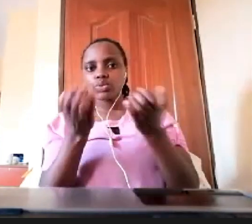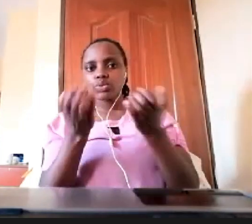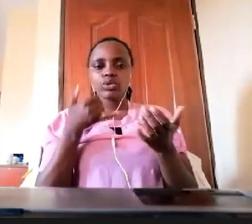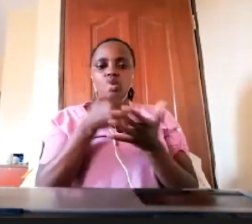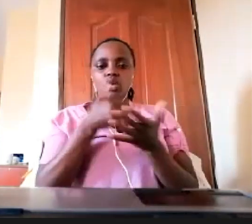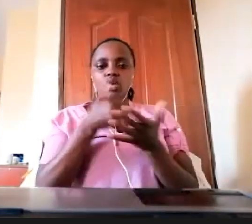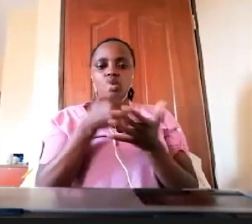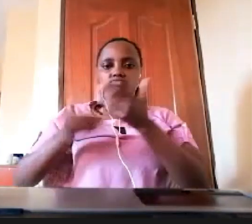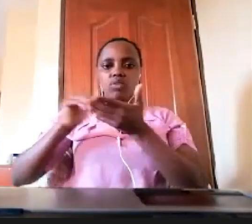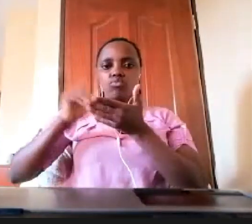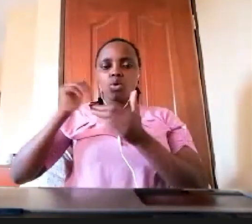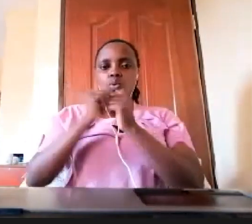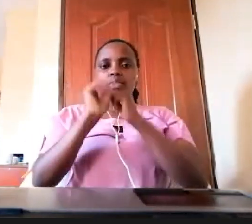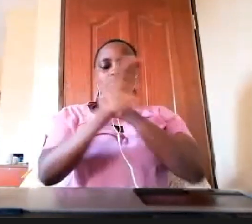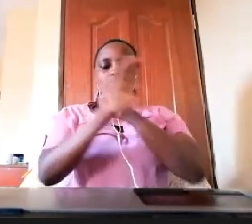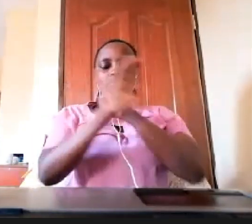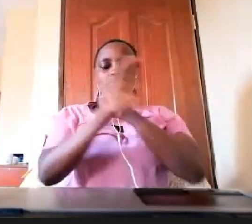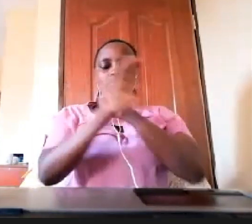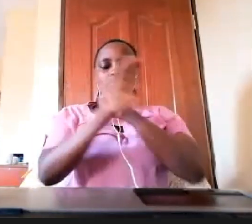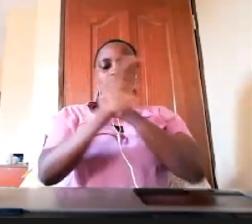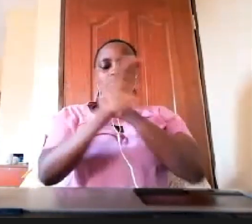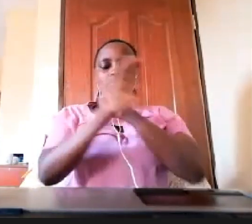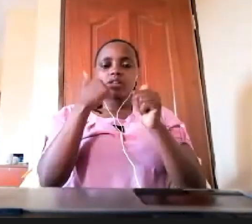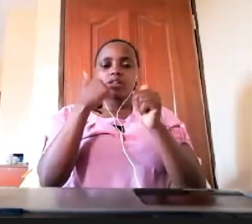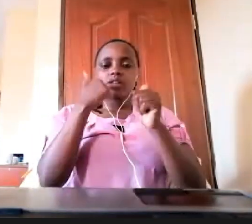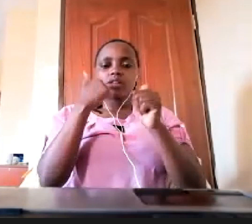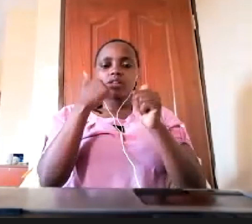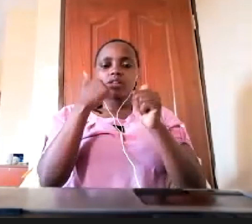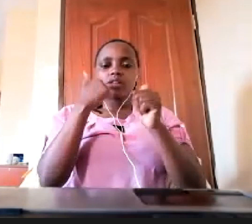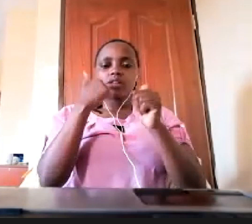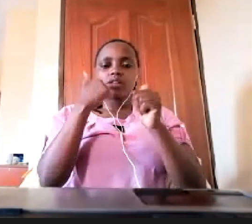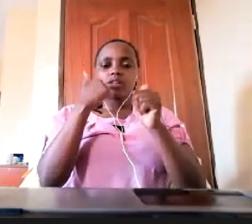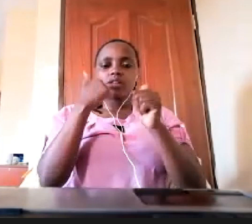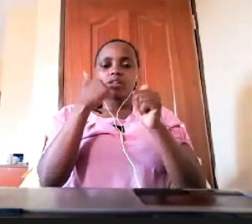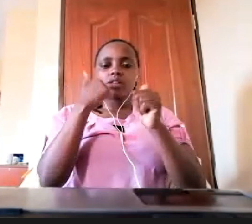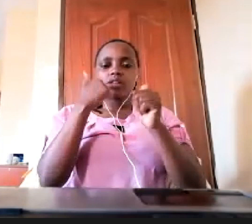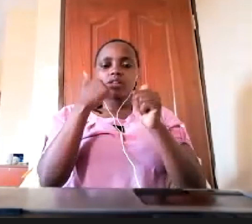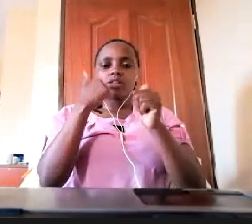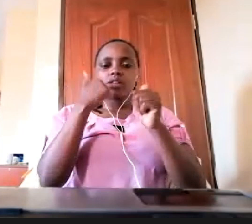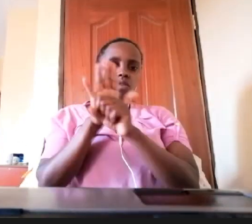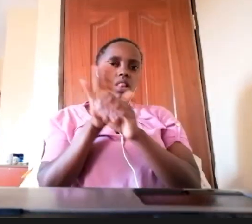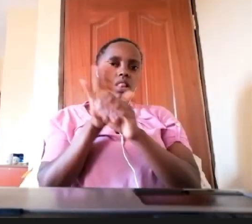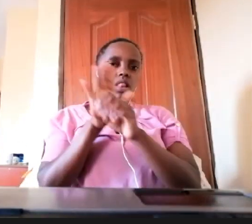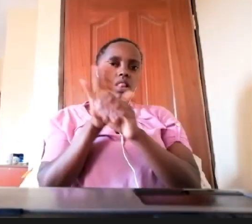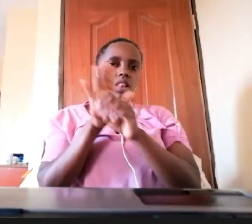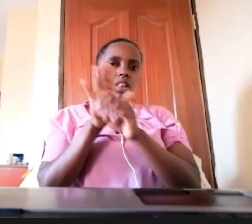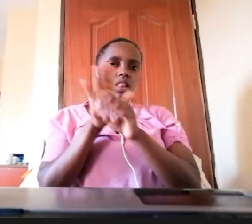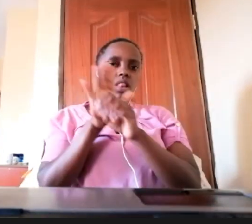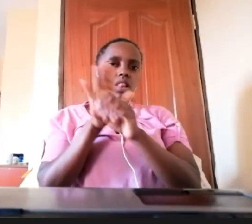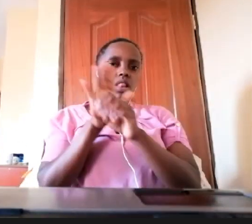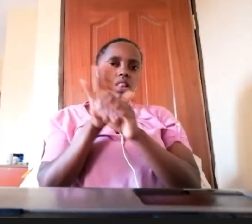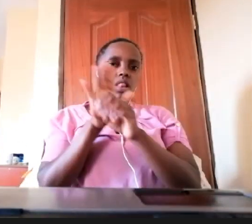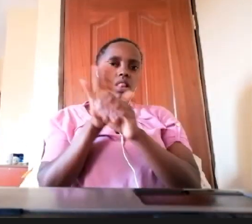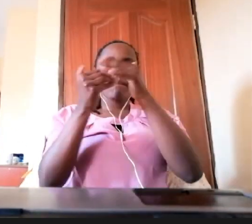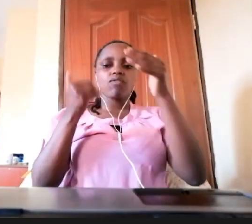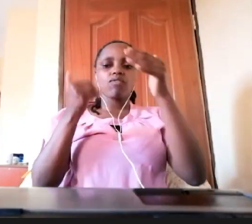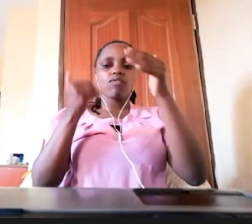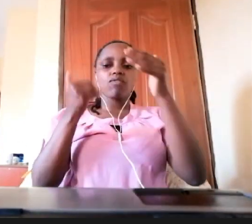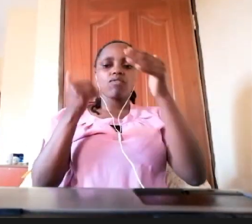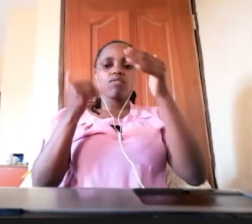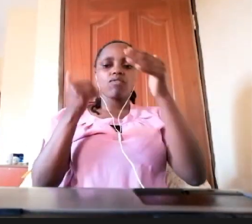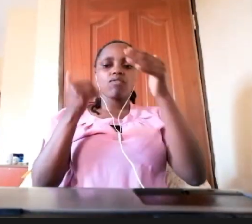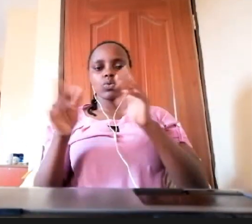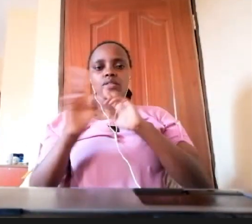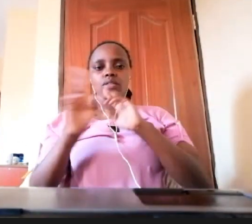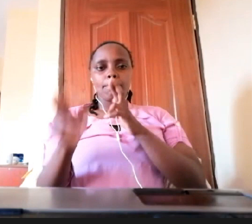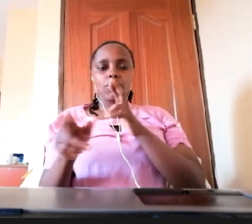more, especially with countries that are yet to submit their initial reports, which are not so many. And then countries that have fallen back on reporting, which means